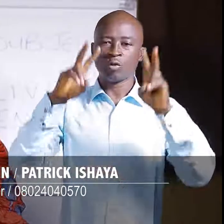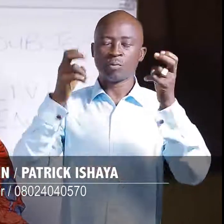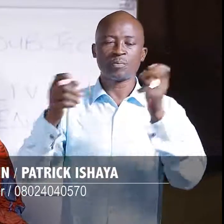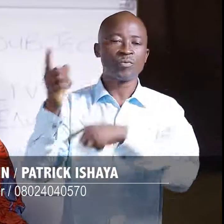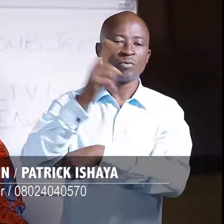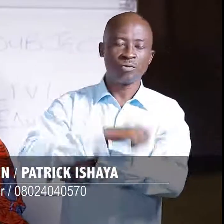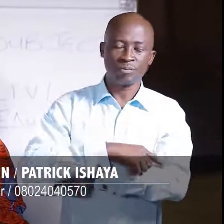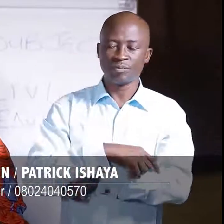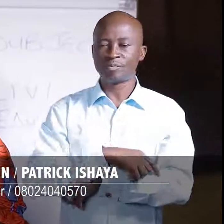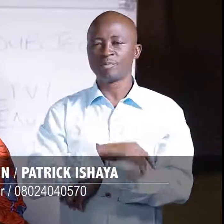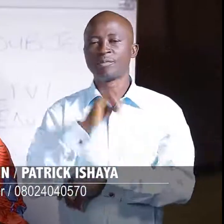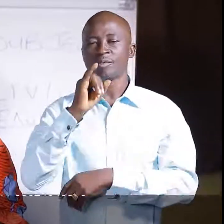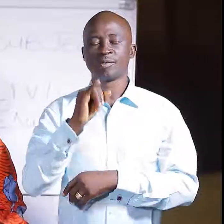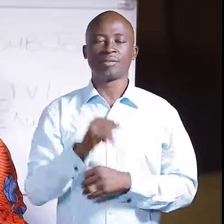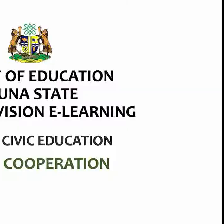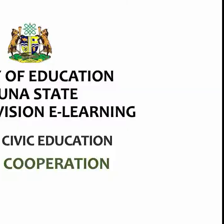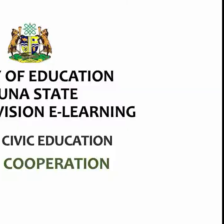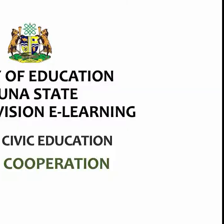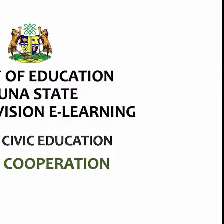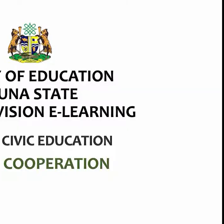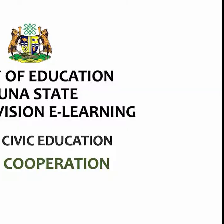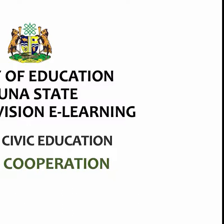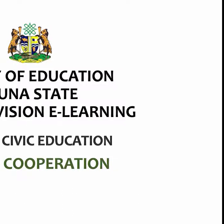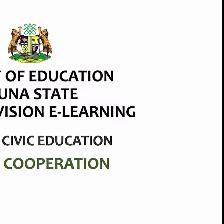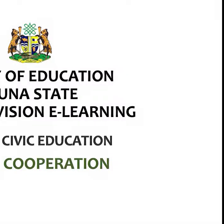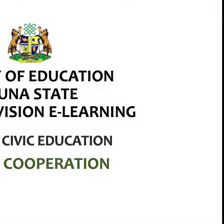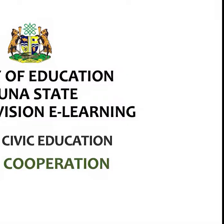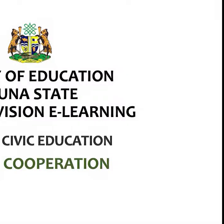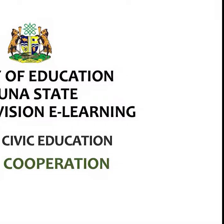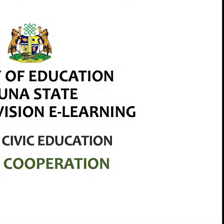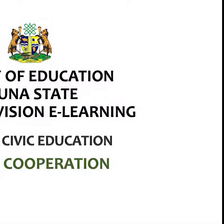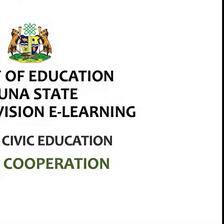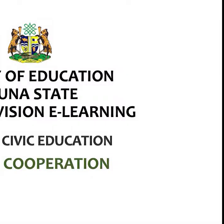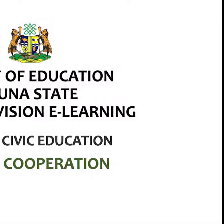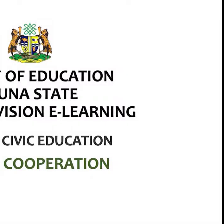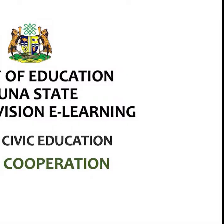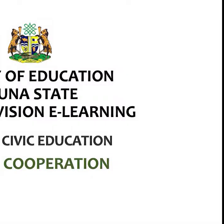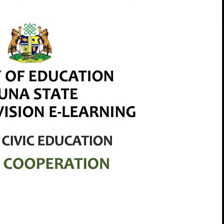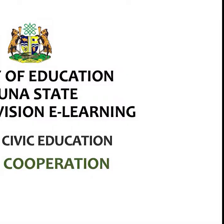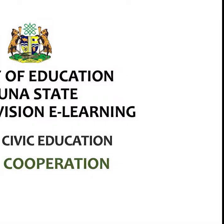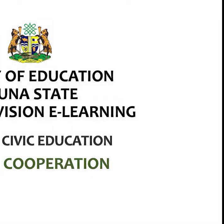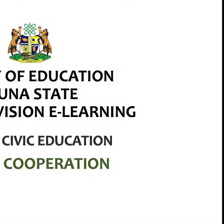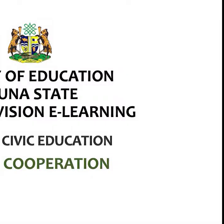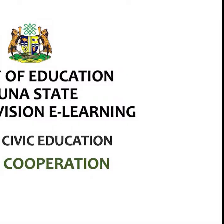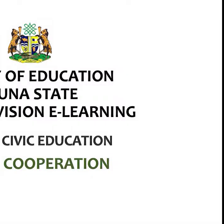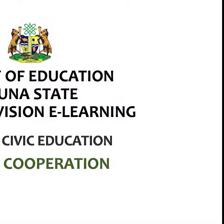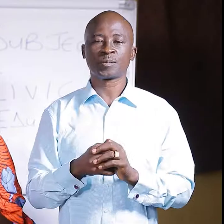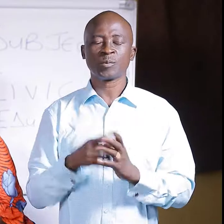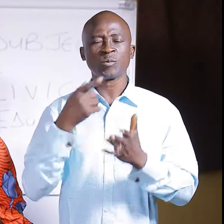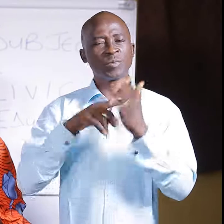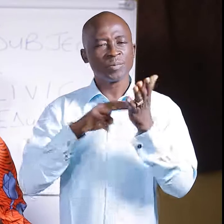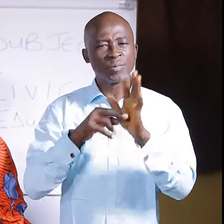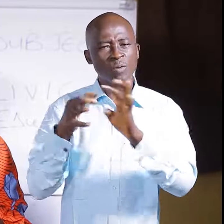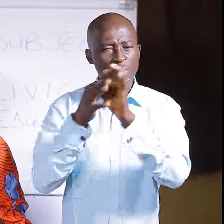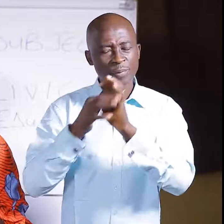our lesson today is cooperation. What did I say? Cooperation. What do we